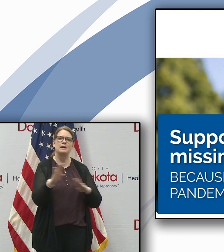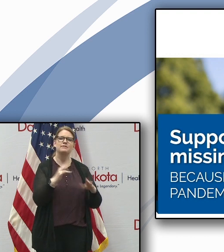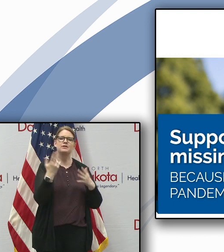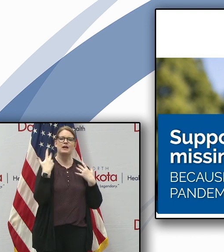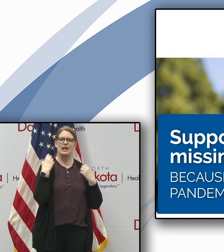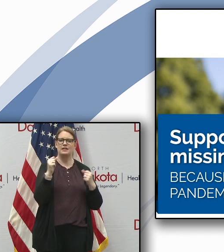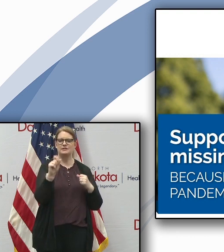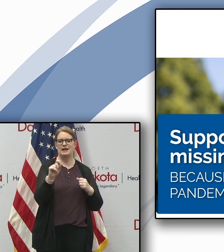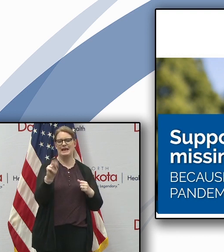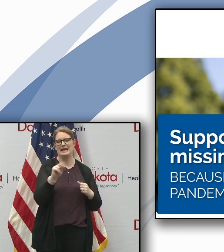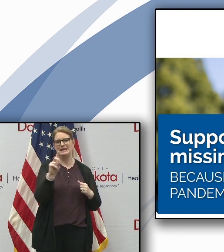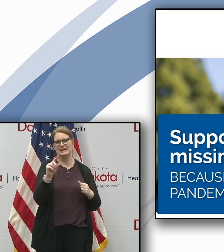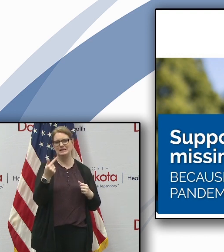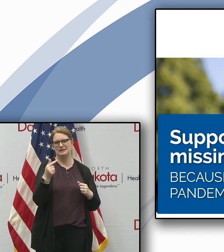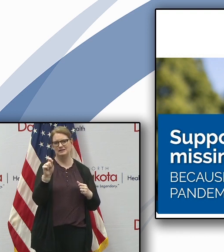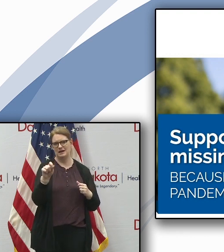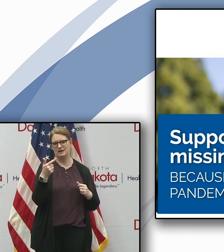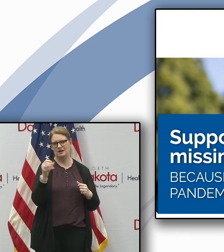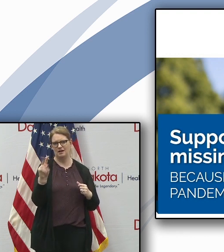behavioralhealth.nd.gov, we've got resources.